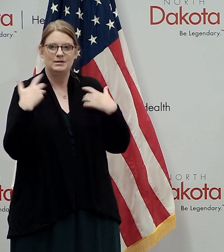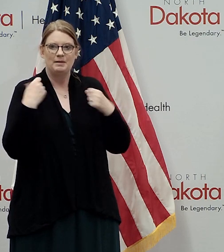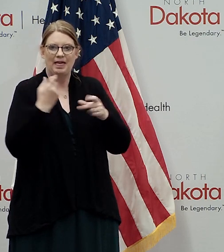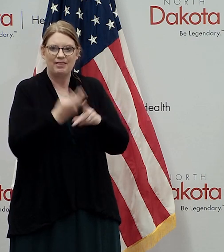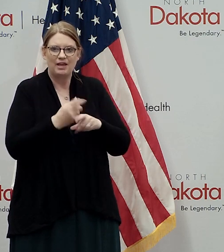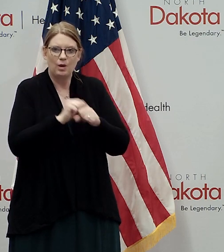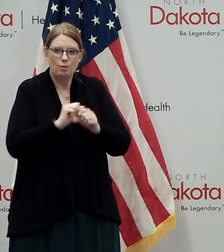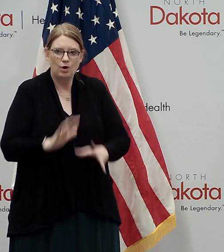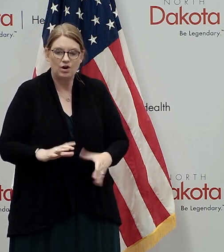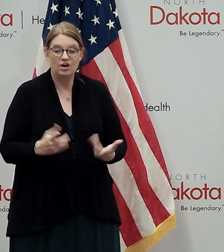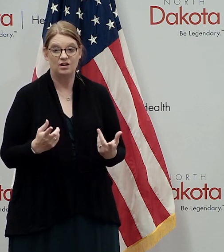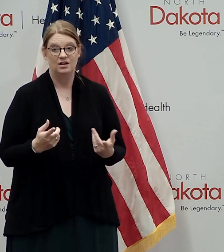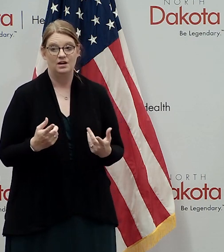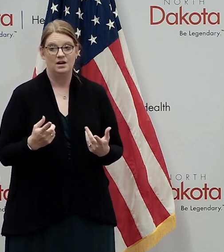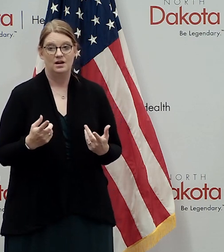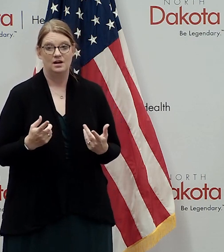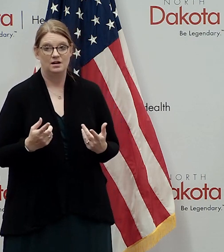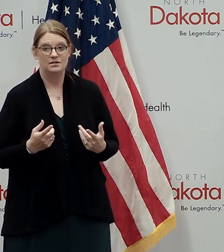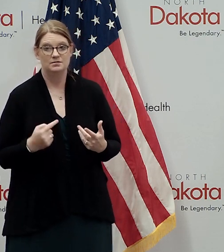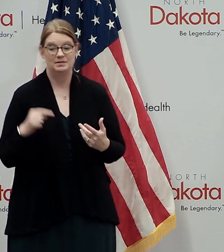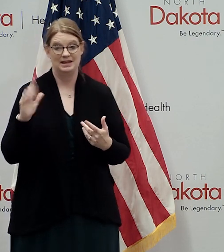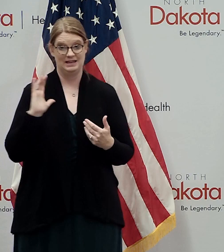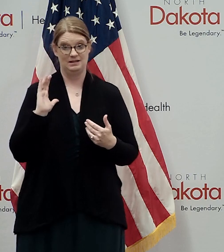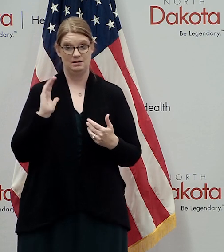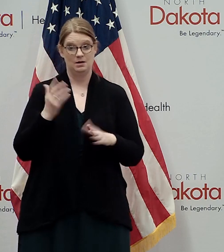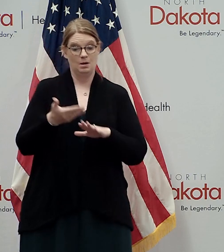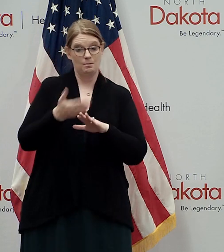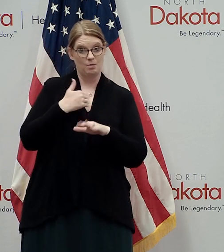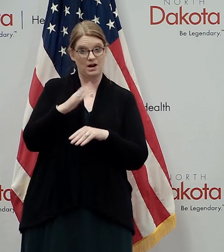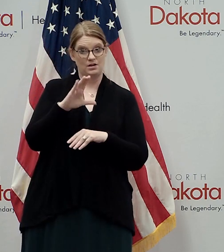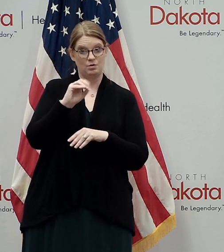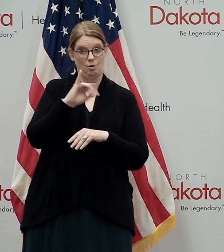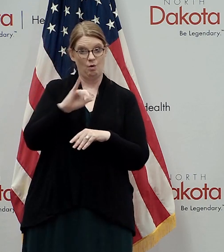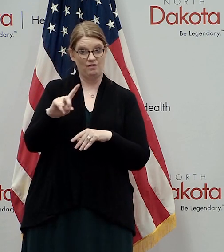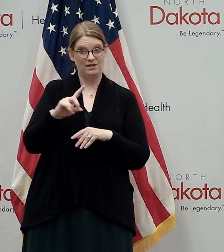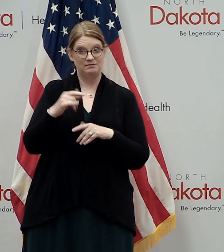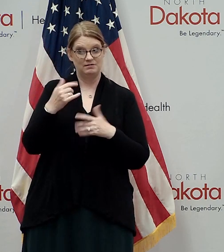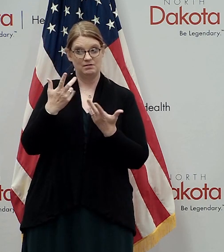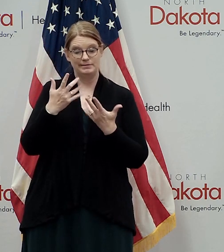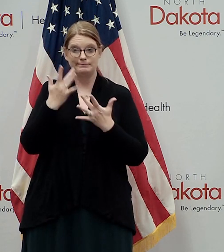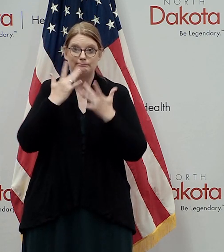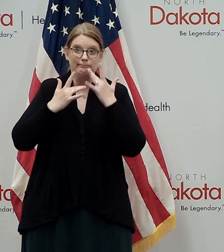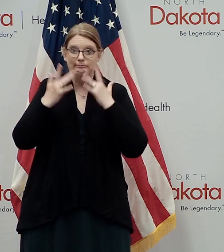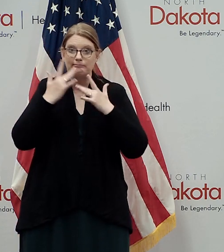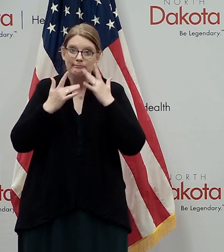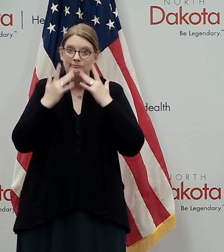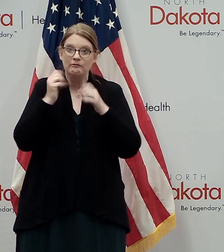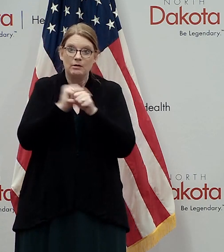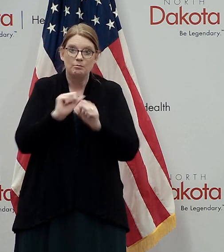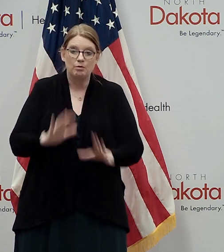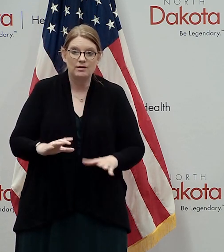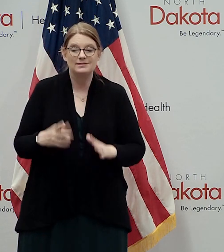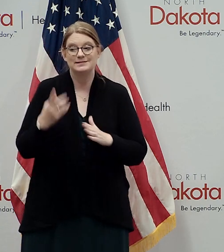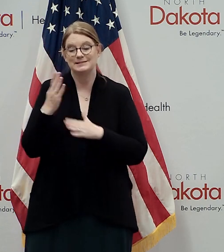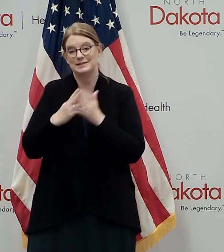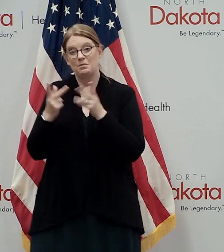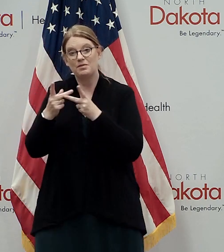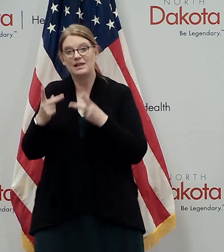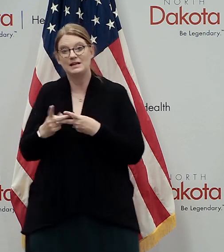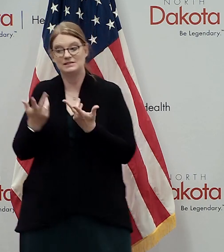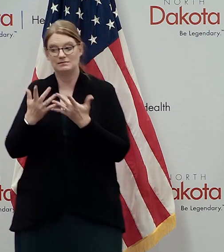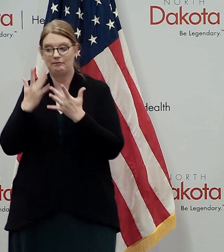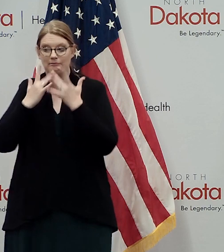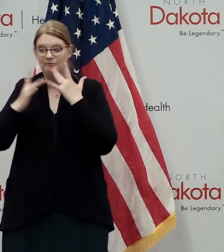a healthcare worker shortage in our country prior to COVID, that some places are reporting shortages in healthcare